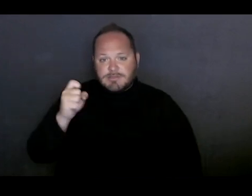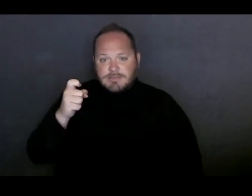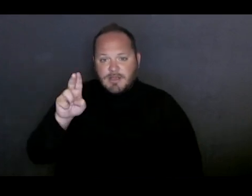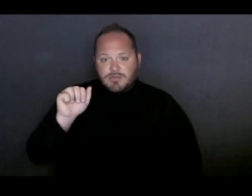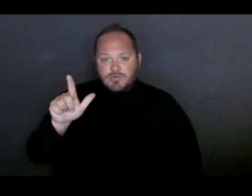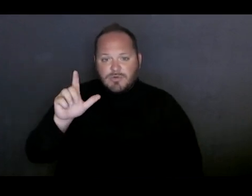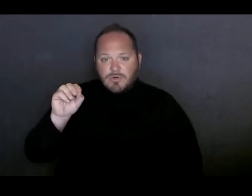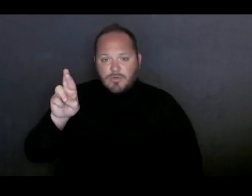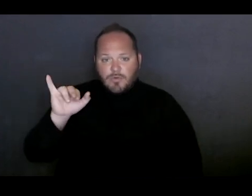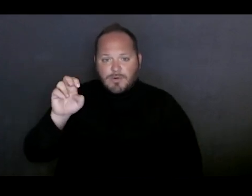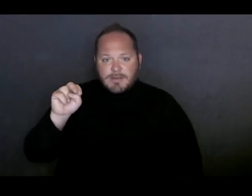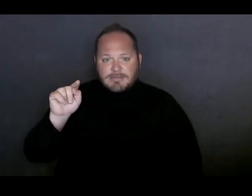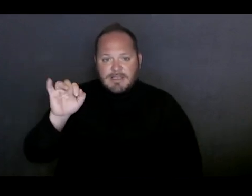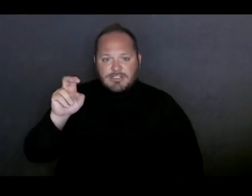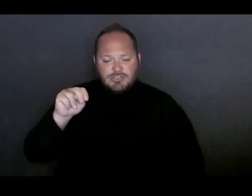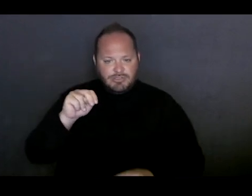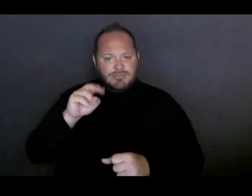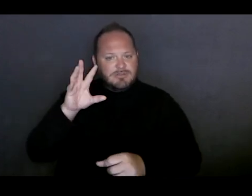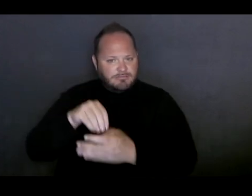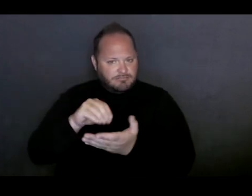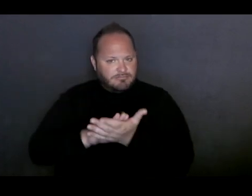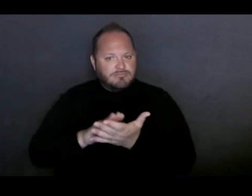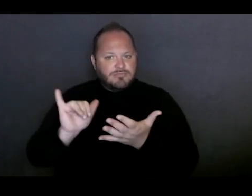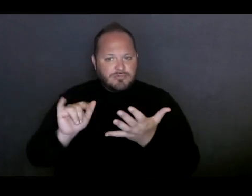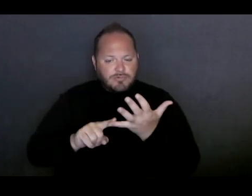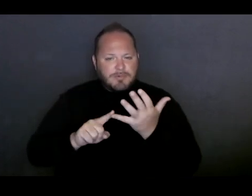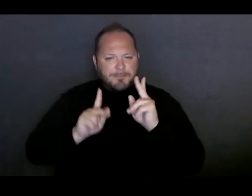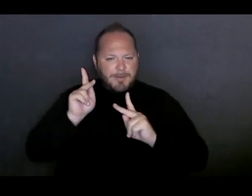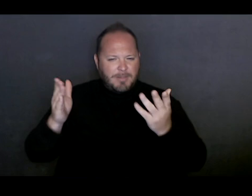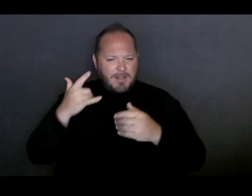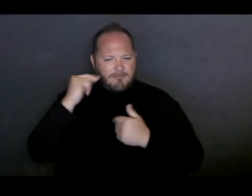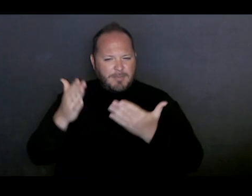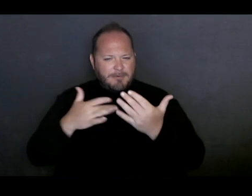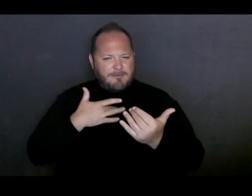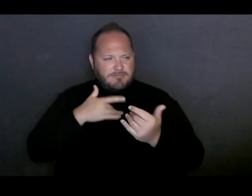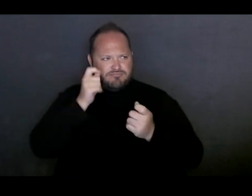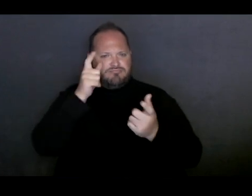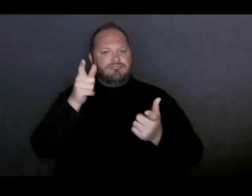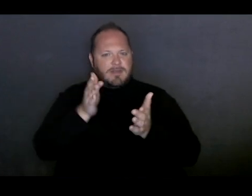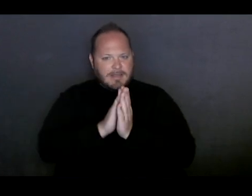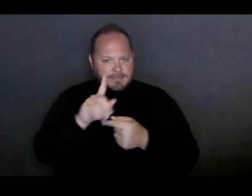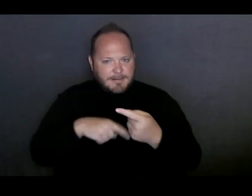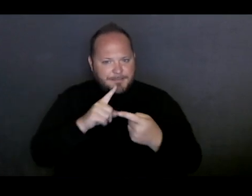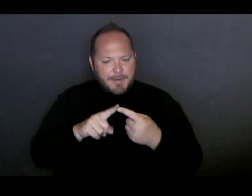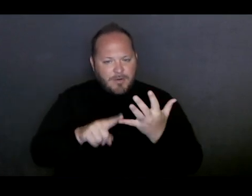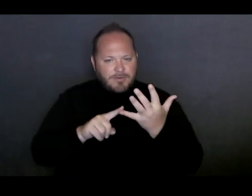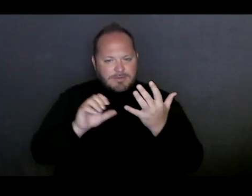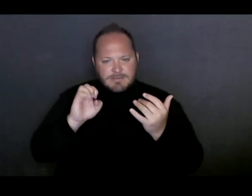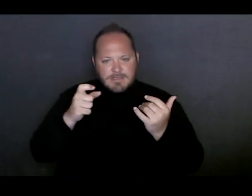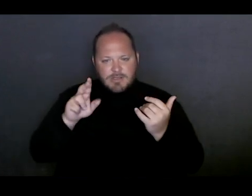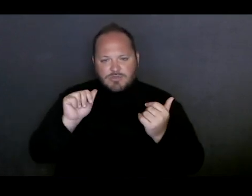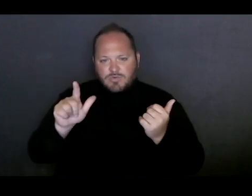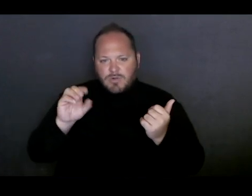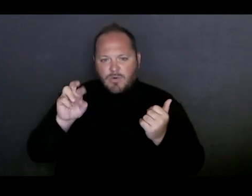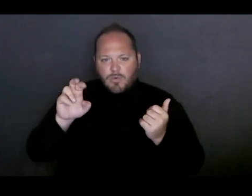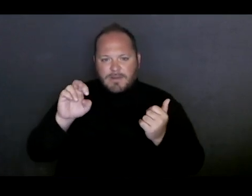about their sexual orientation when they get a COVID test. And that's because the community really advocated for those numbers so that they